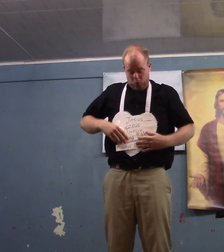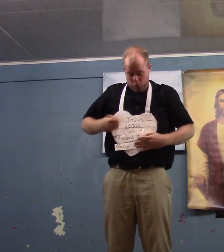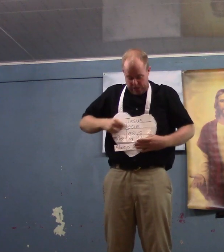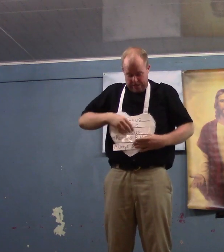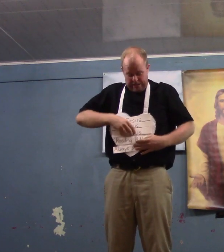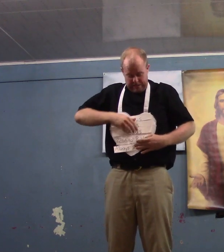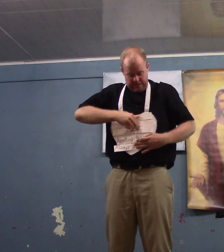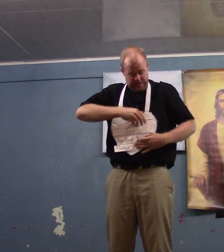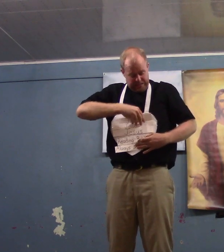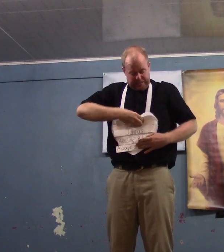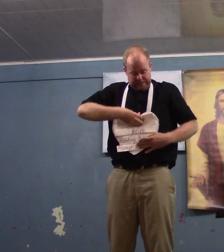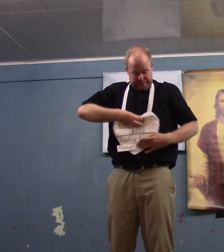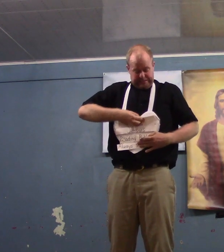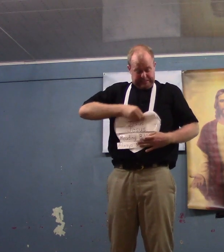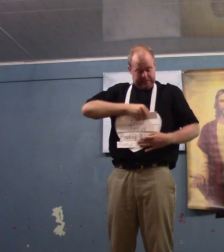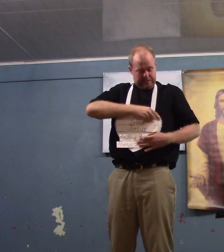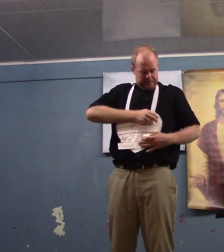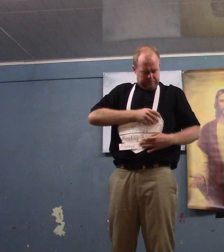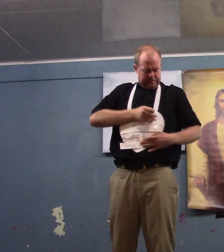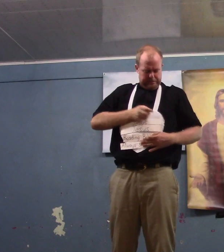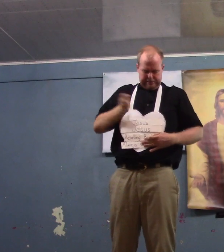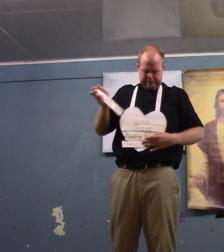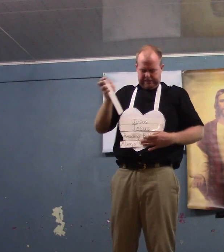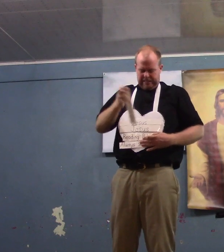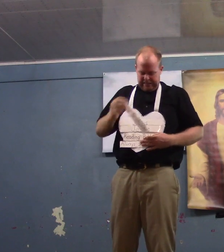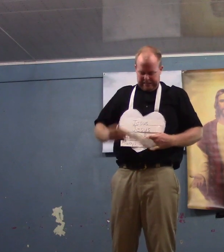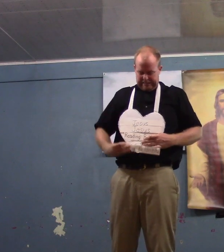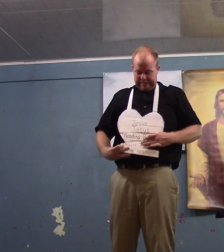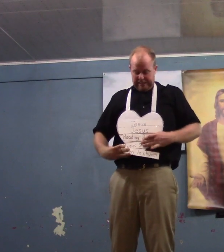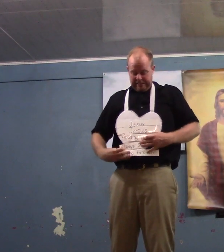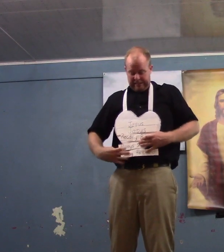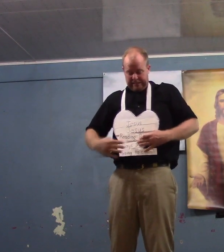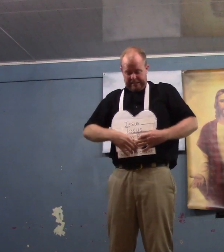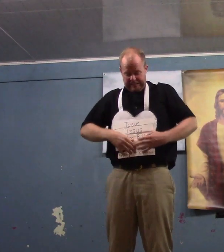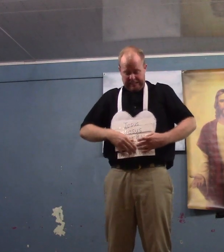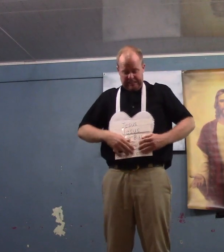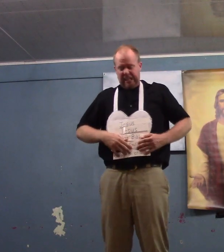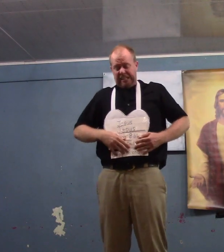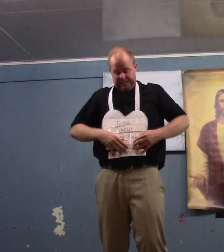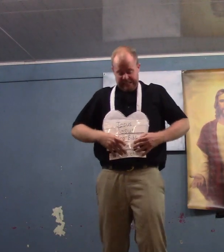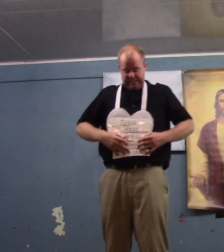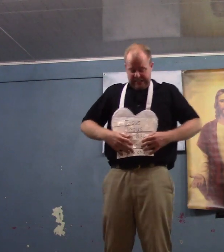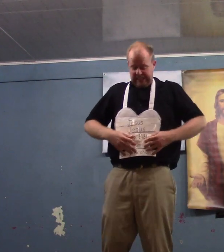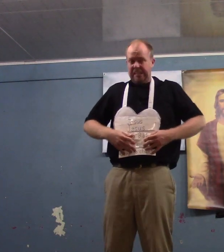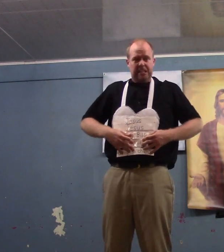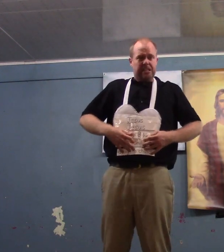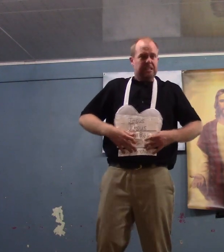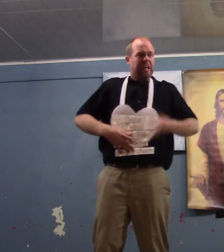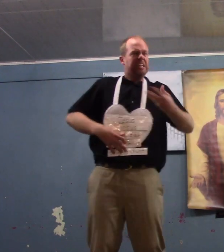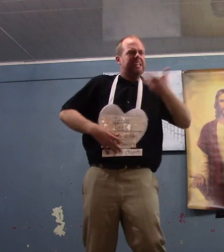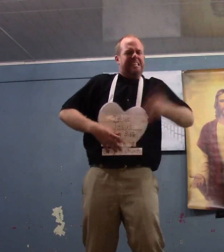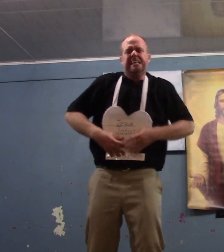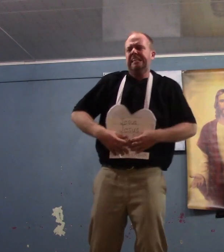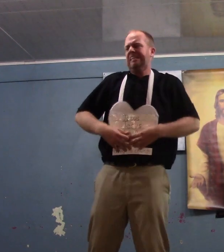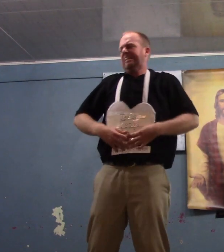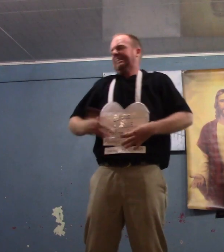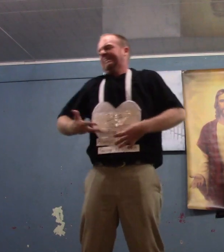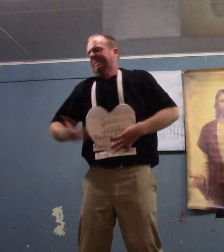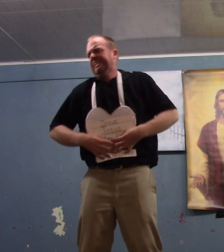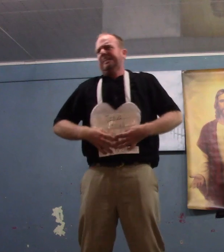But the other way, those papers don't stick. I need to hold them. I need to hold all the good words. That's tiring. Oh,